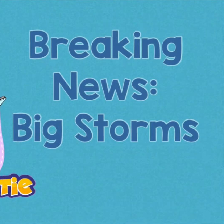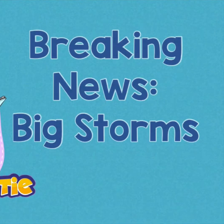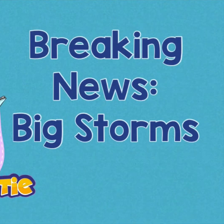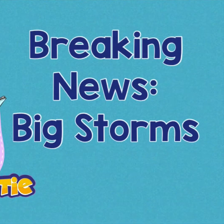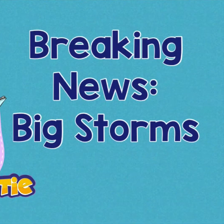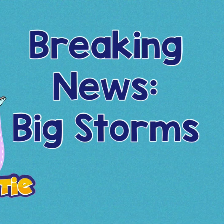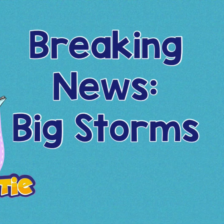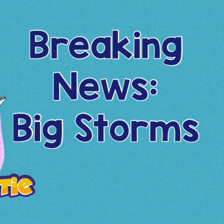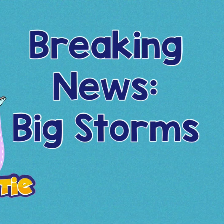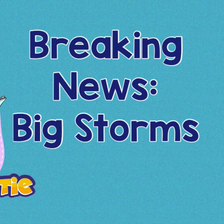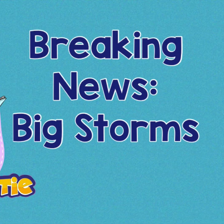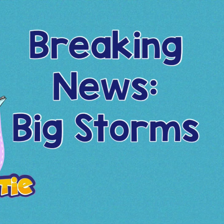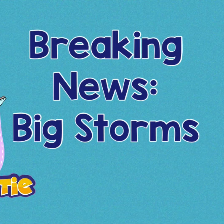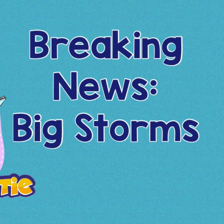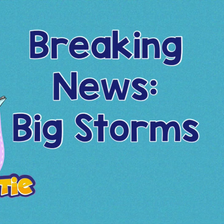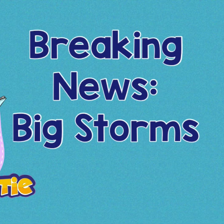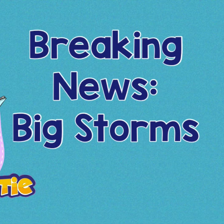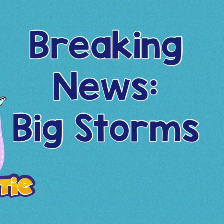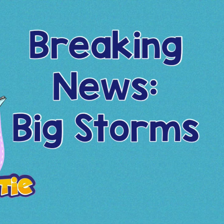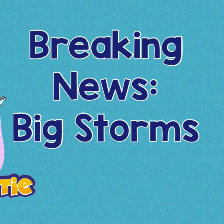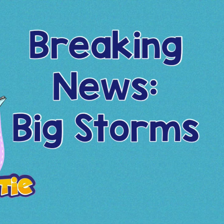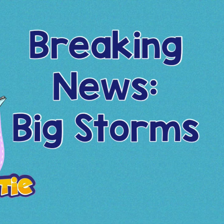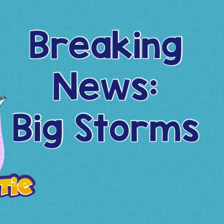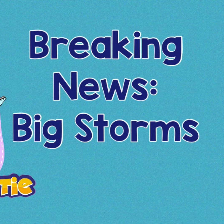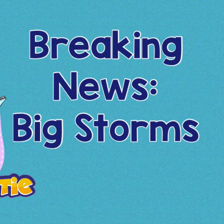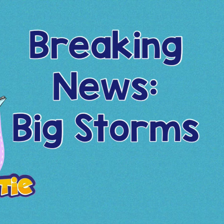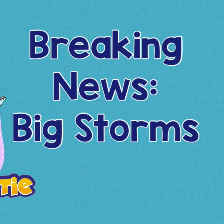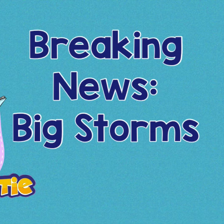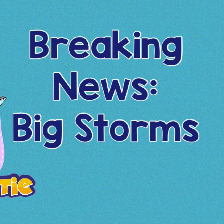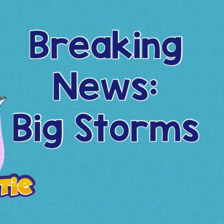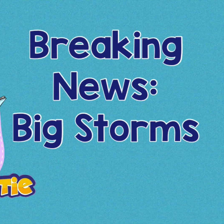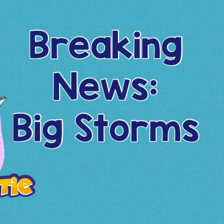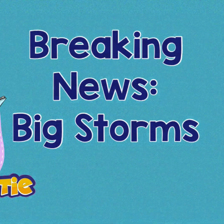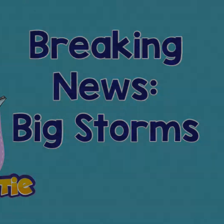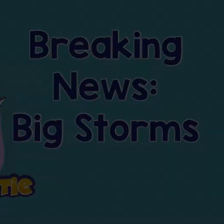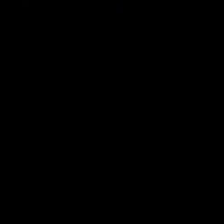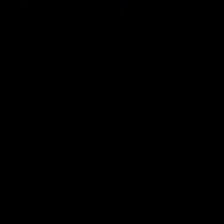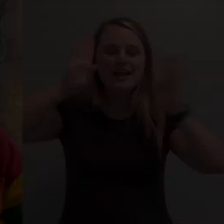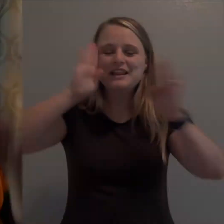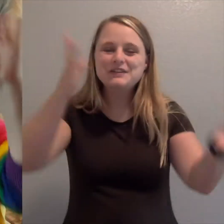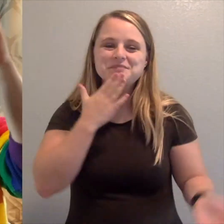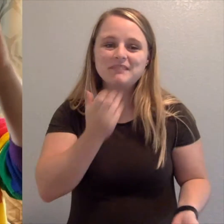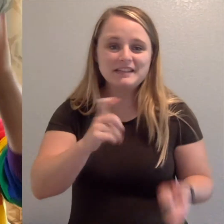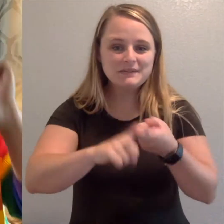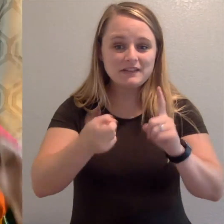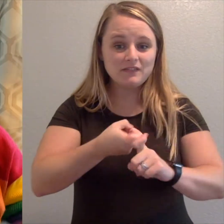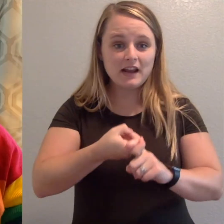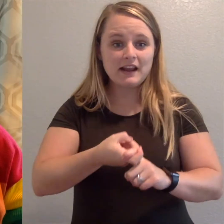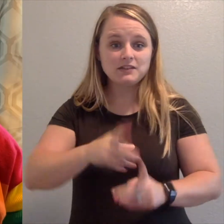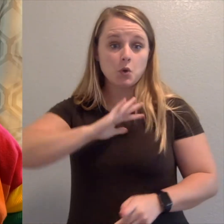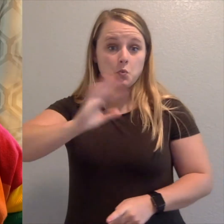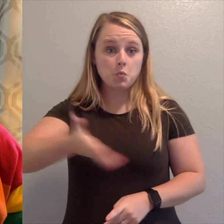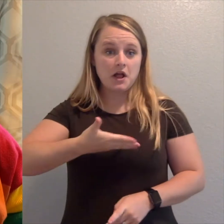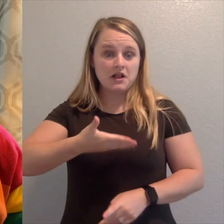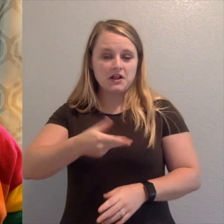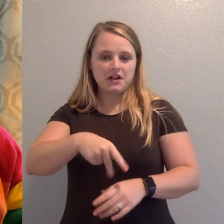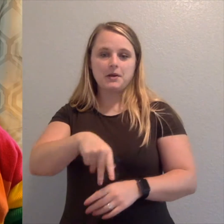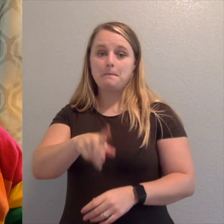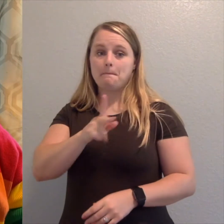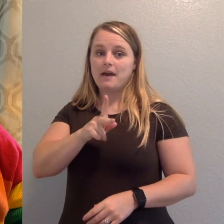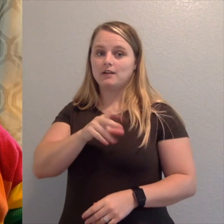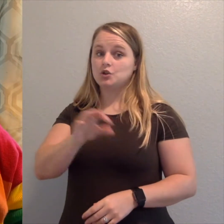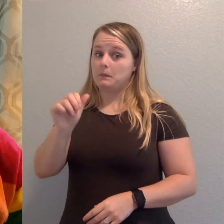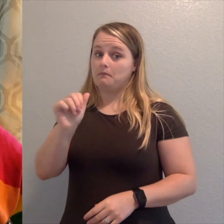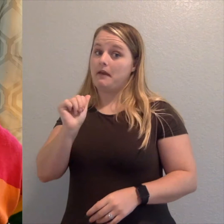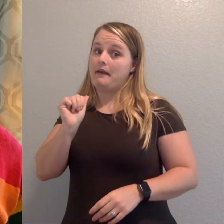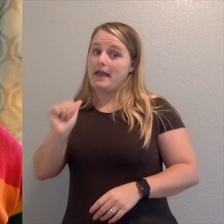reads. Breaking news, big storms. Hello, my sweet friends.